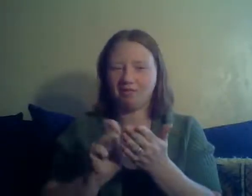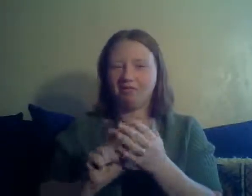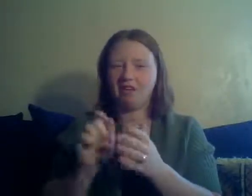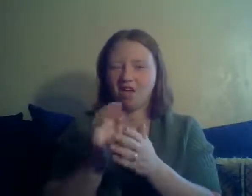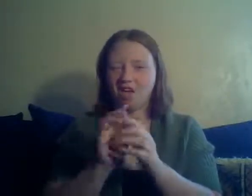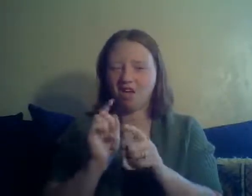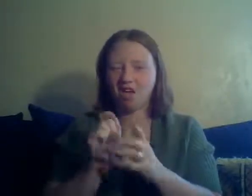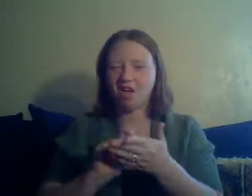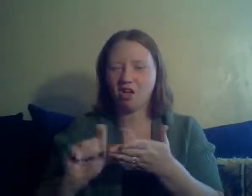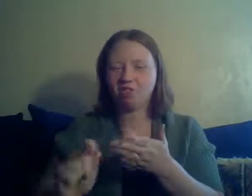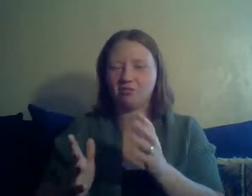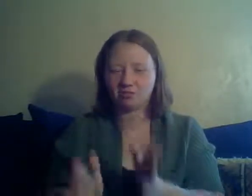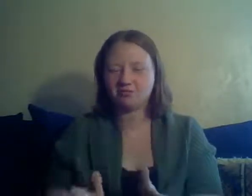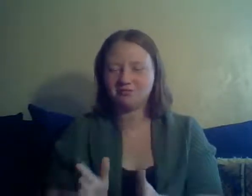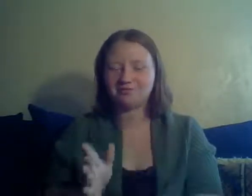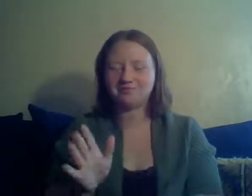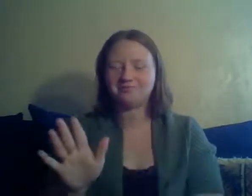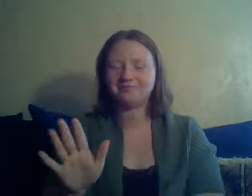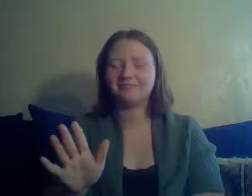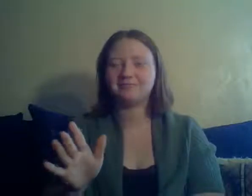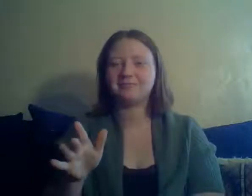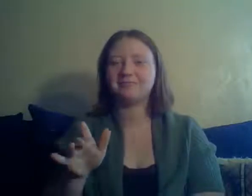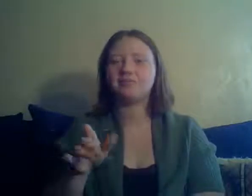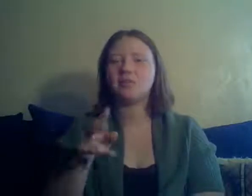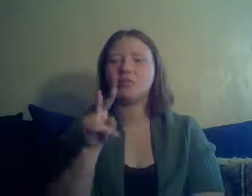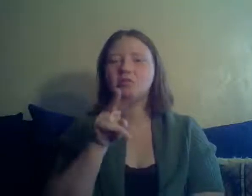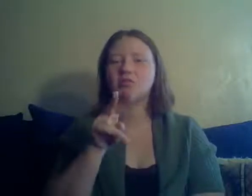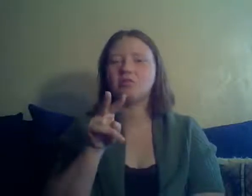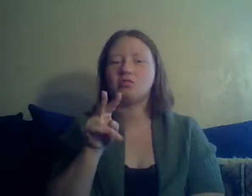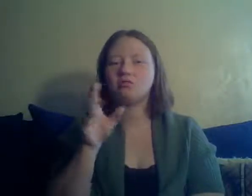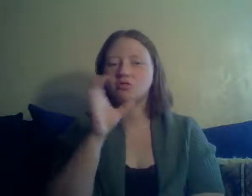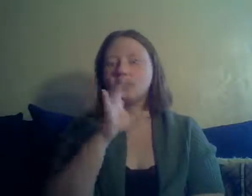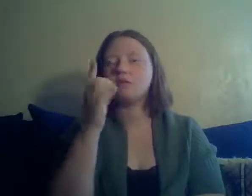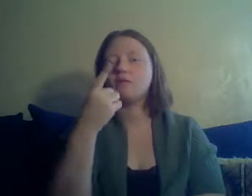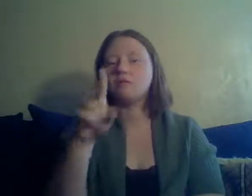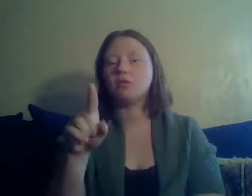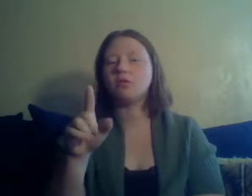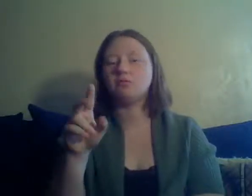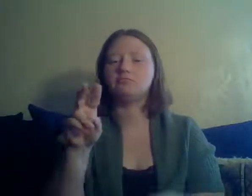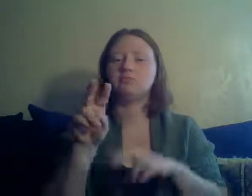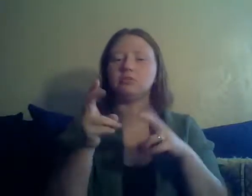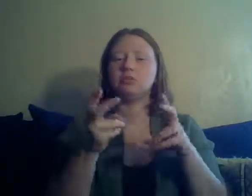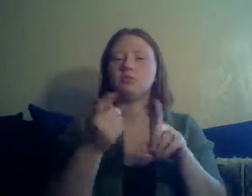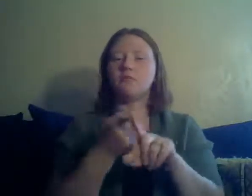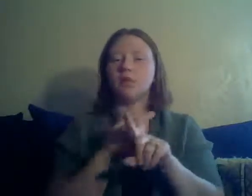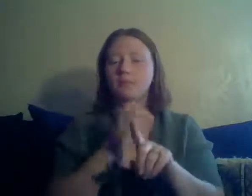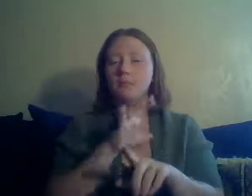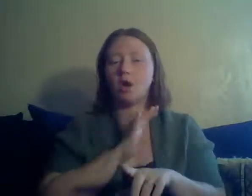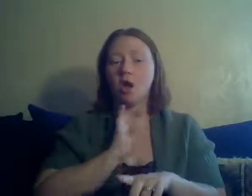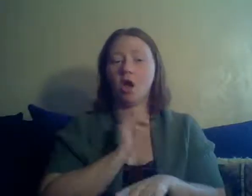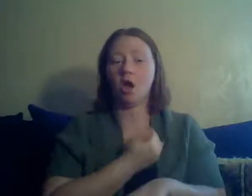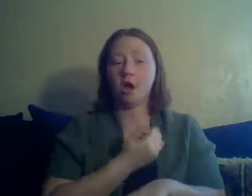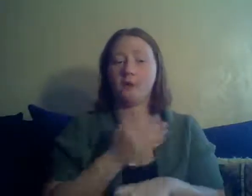look for an issue that came up in the reading that we were doing, so that they're getting exposure to the textbook writing and